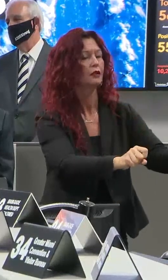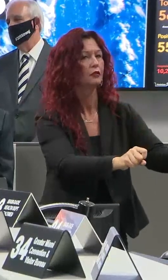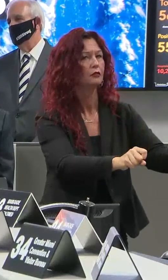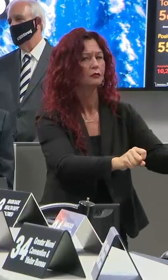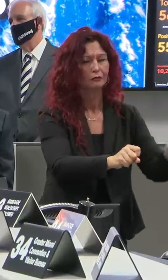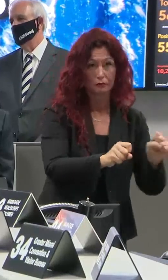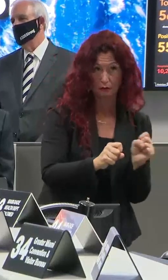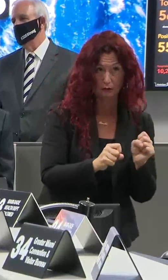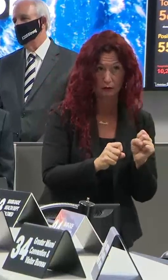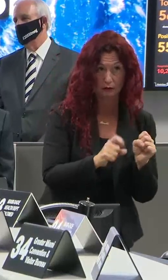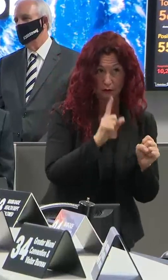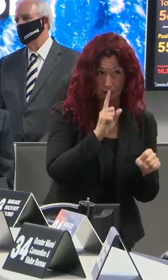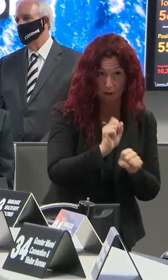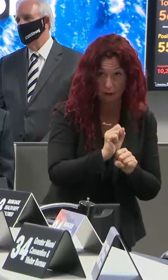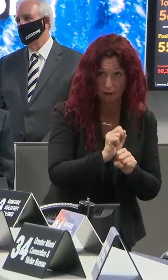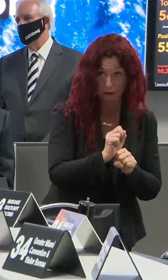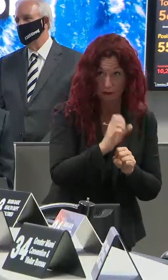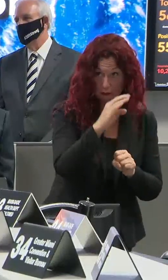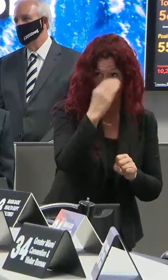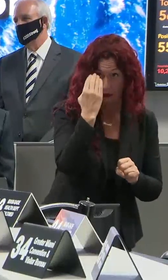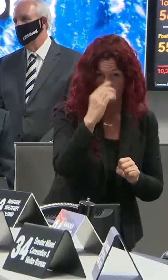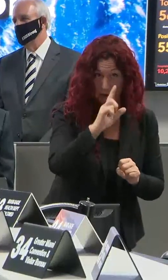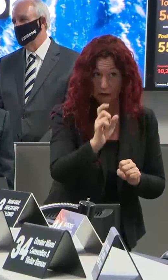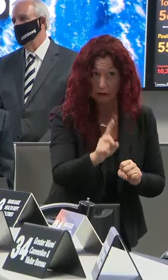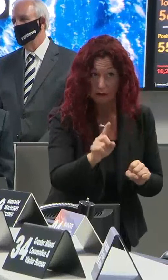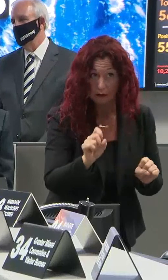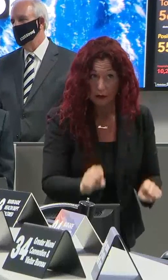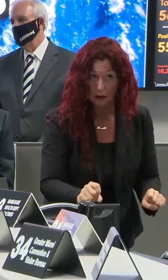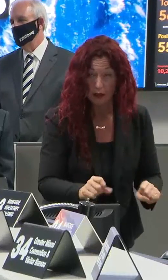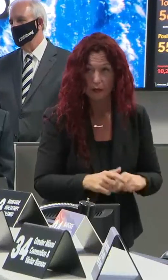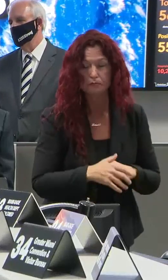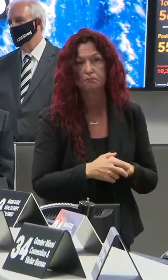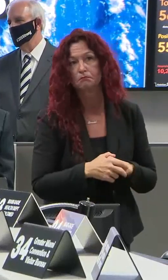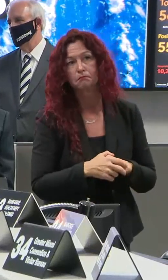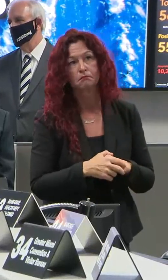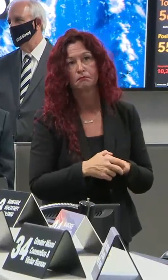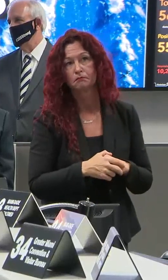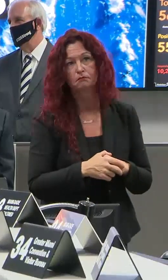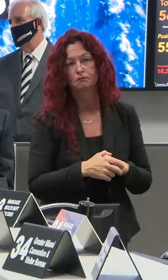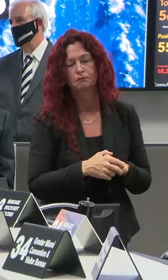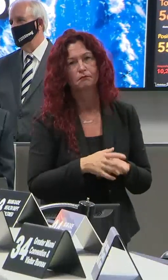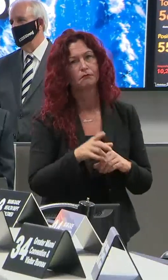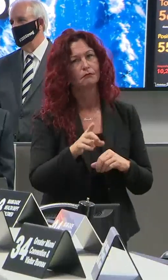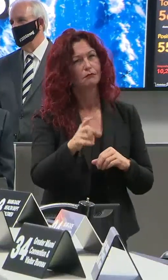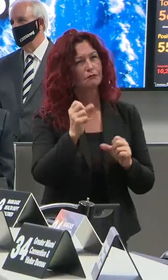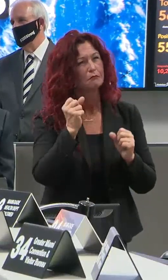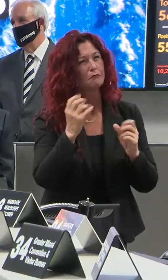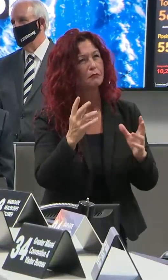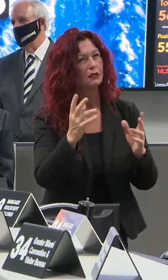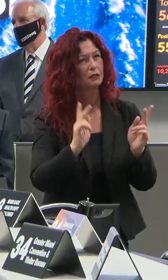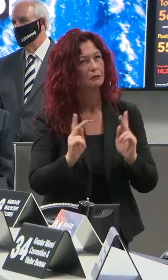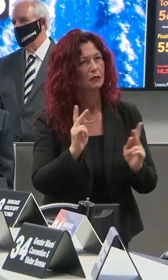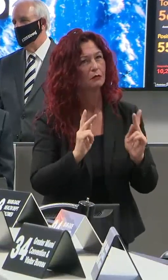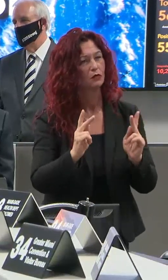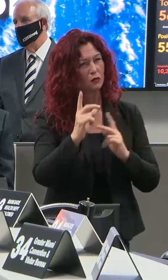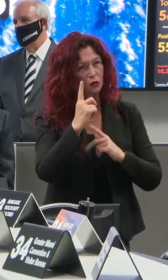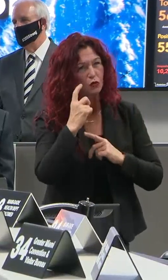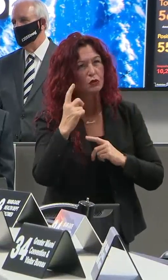that there are countless others whose voices are desperately trying to be heard to help us build the Miami that so many of us dream to see one